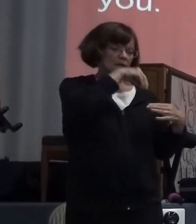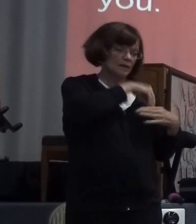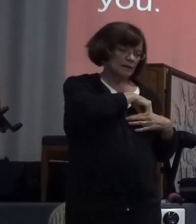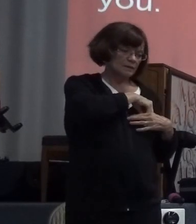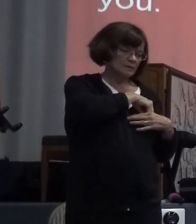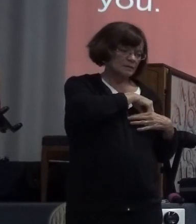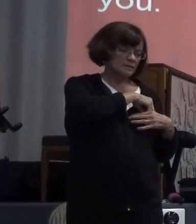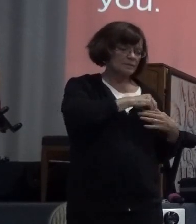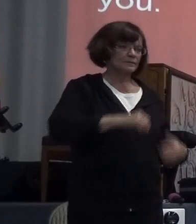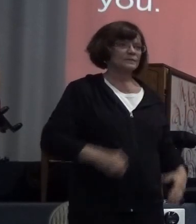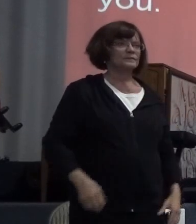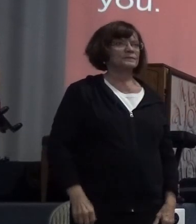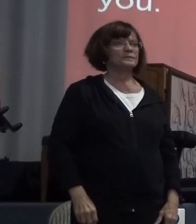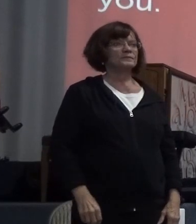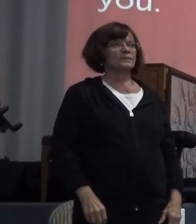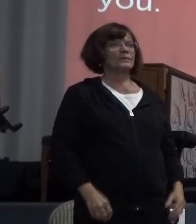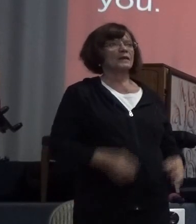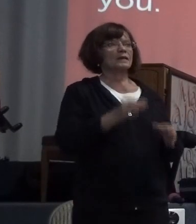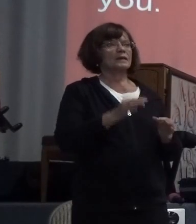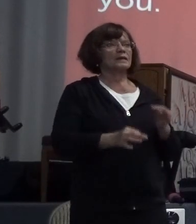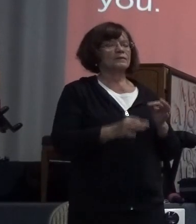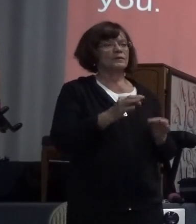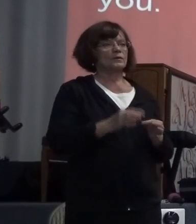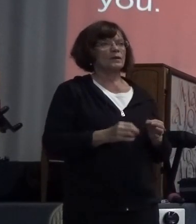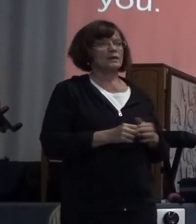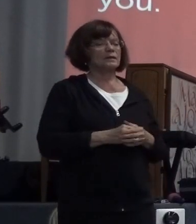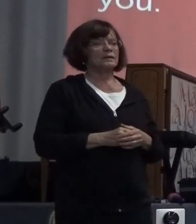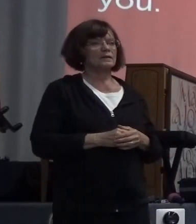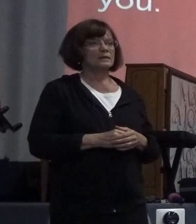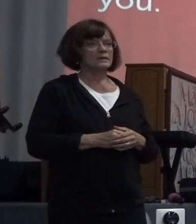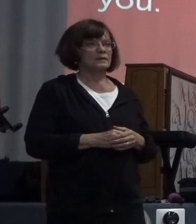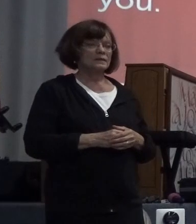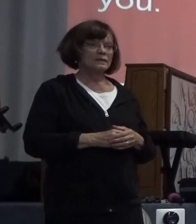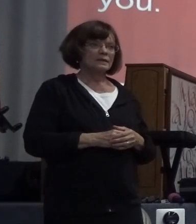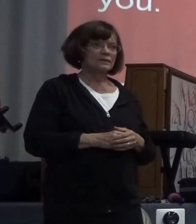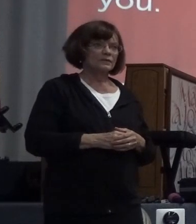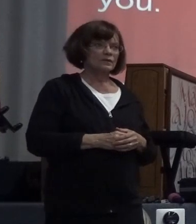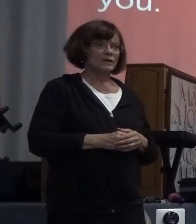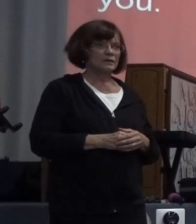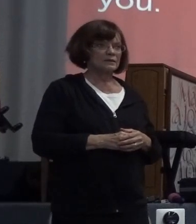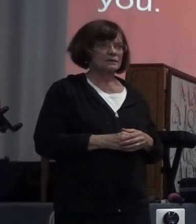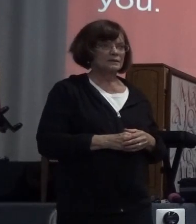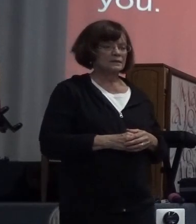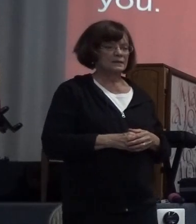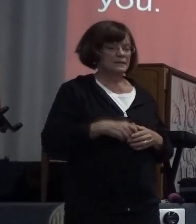We'll go to 14. If you are insulted for the name of Christ, you are blessed, because the